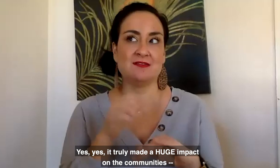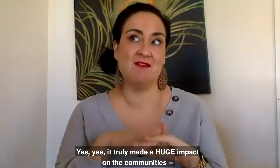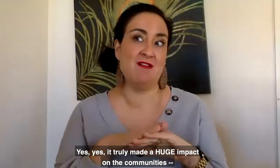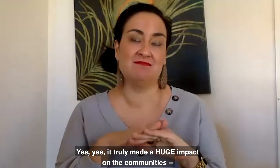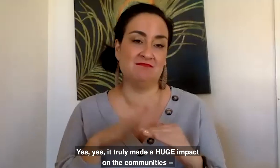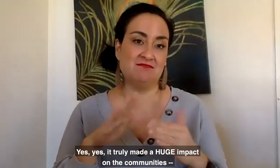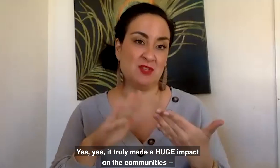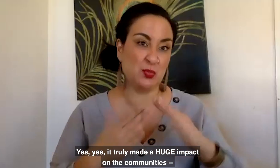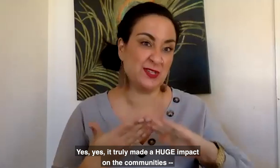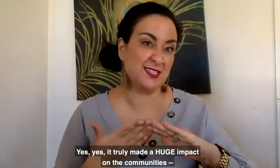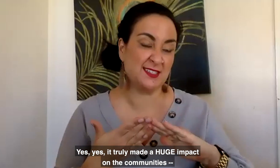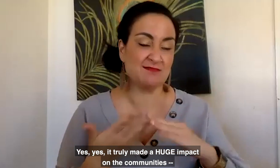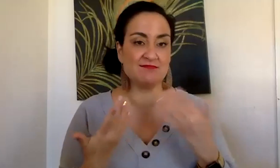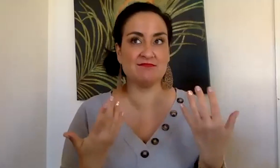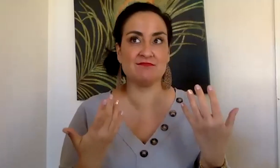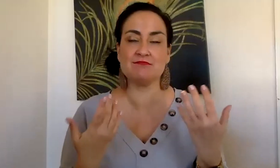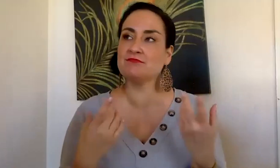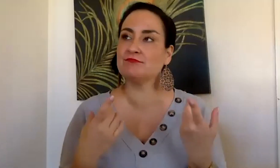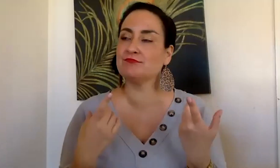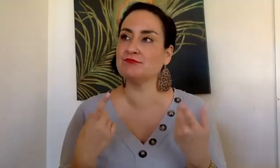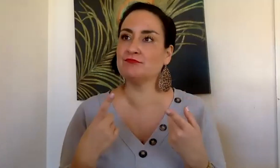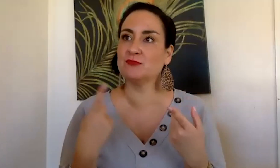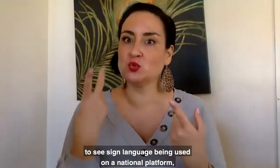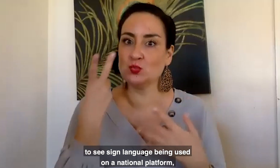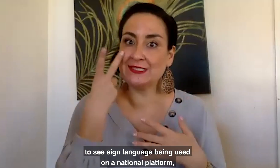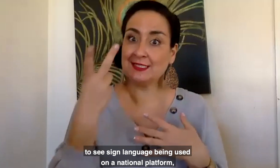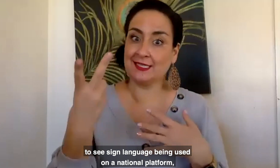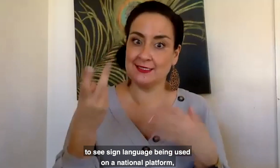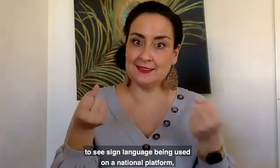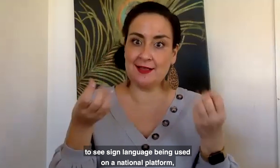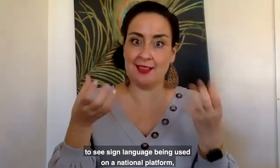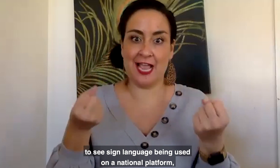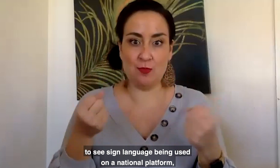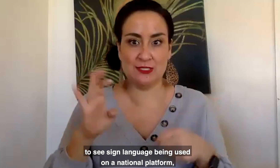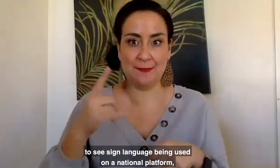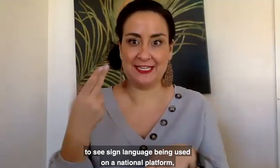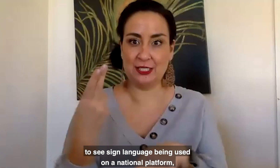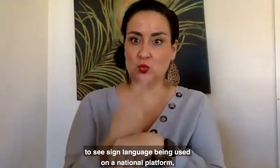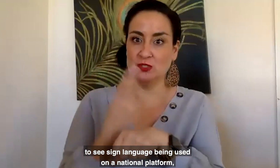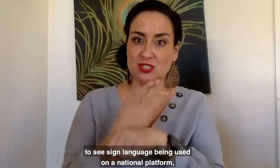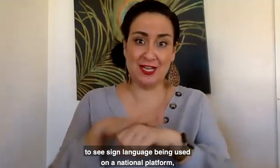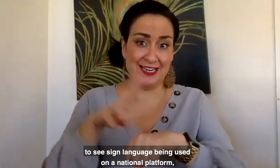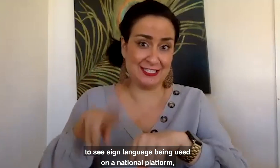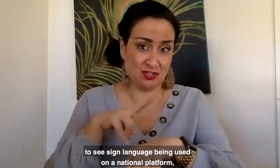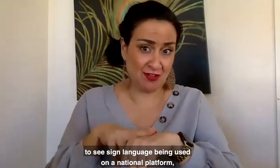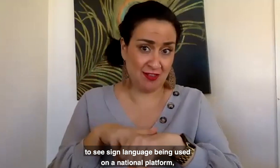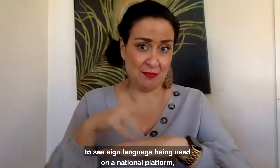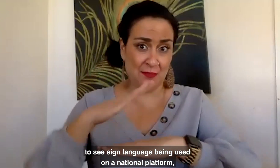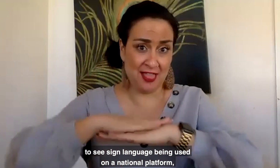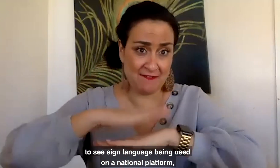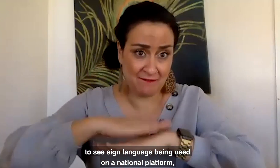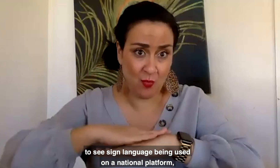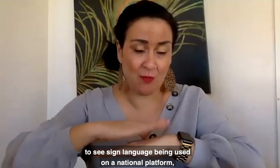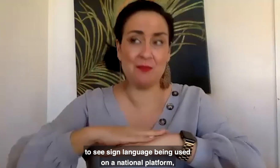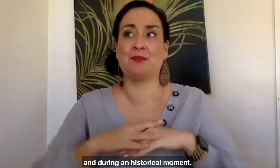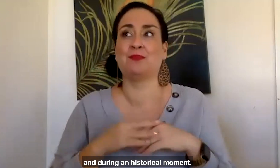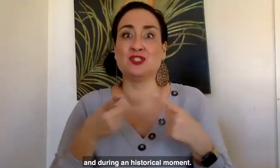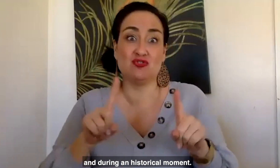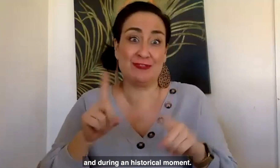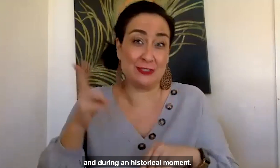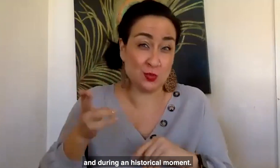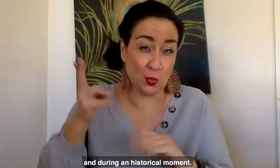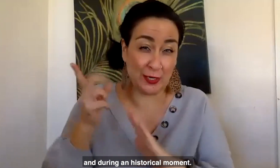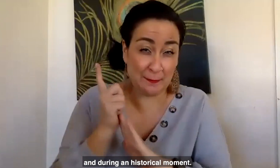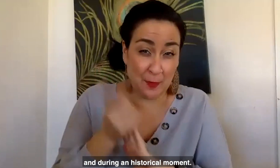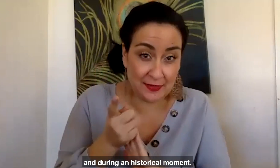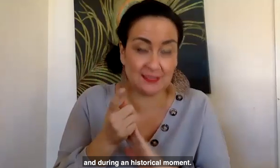It really made a huge impact on the community. And just to see sign language being used on that